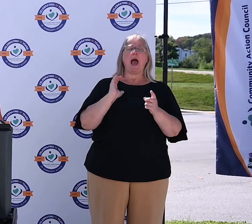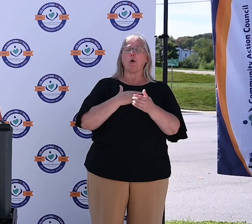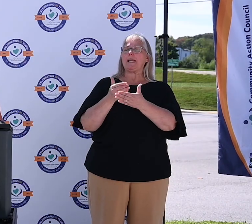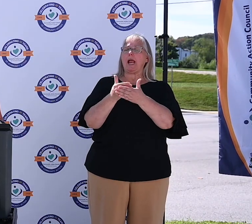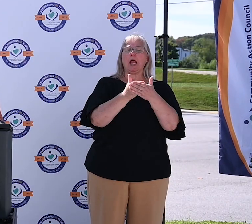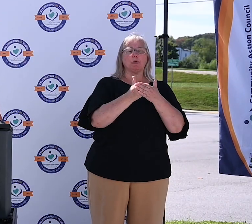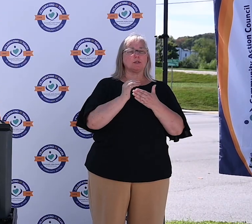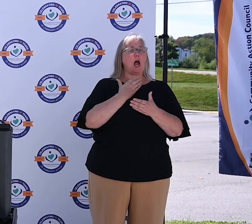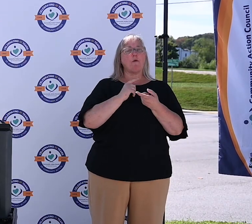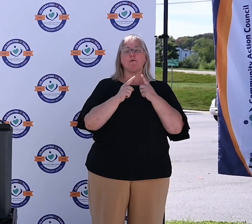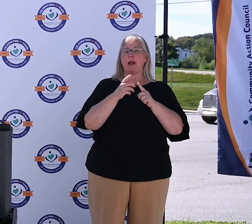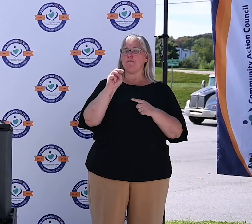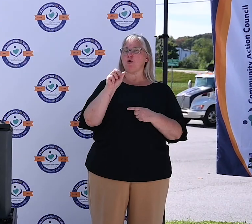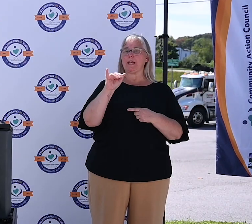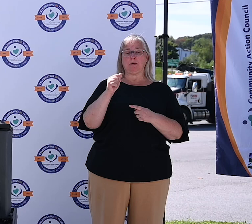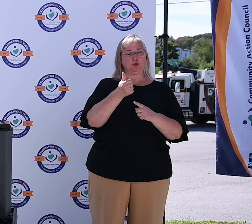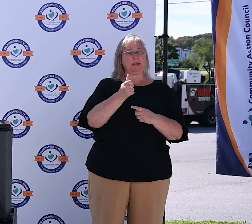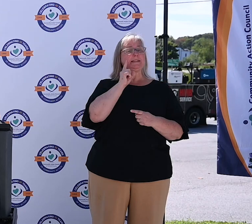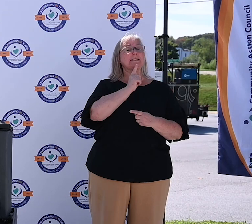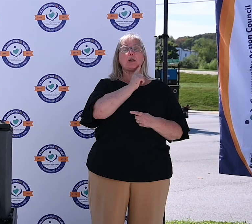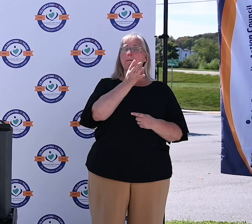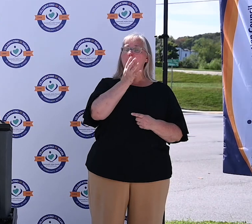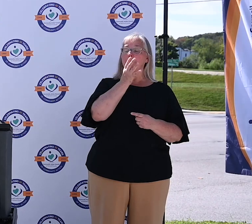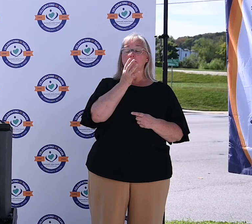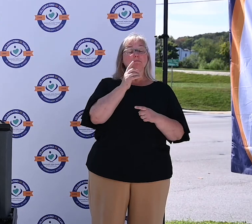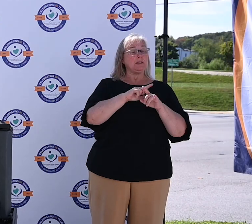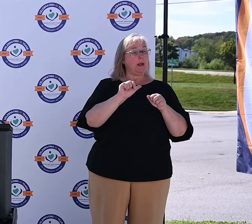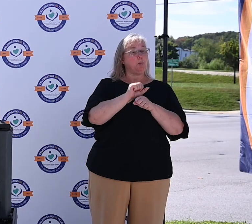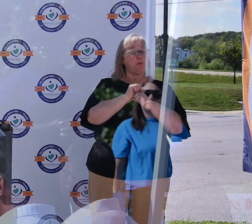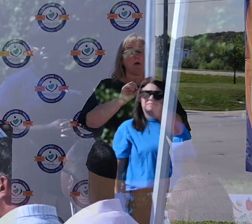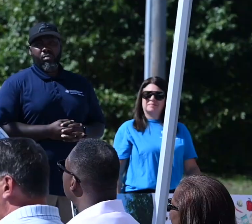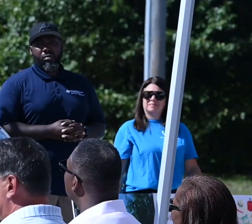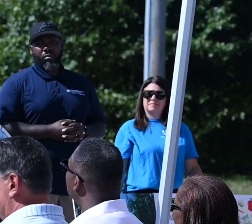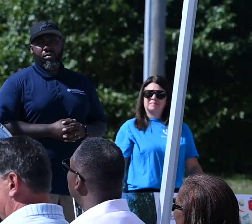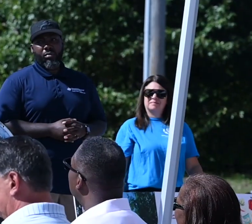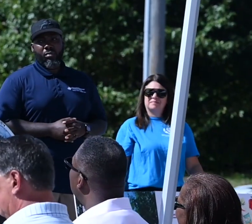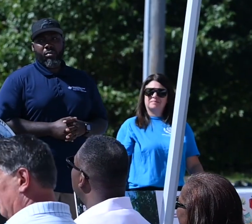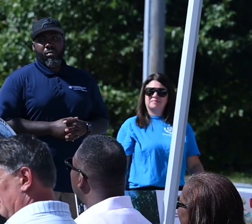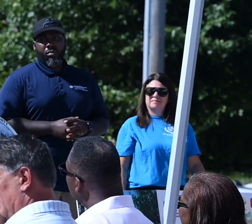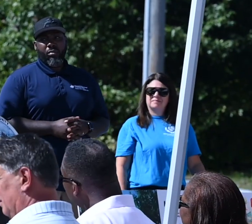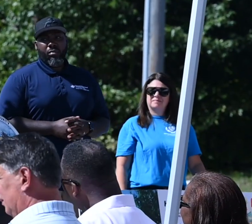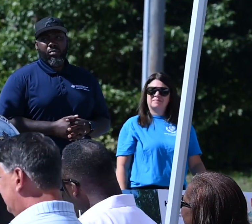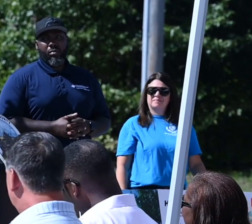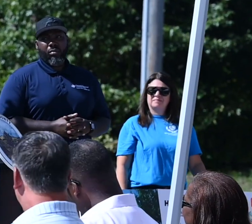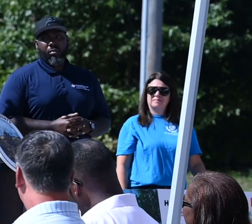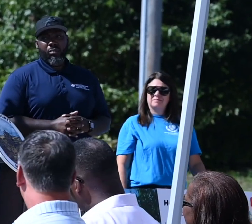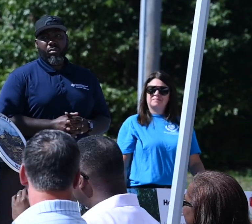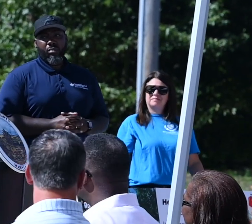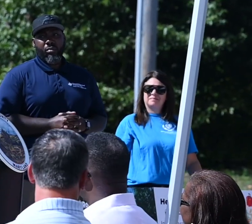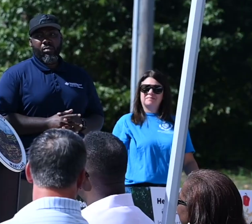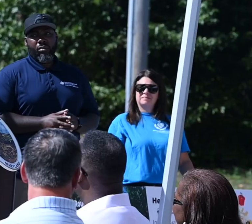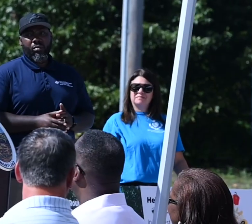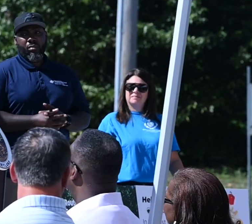Maria. She is a single mom, and she works full-time at one of our urgent care centers. Despite having some